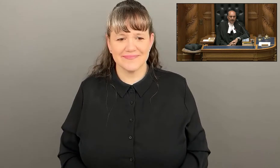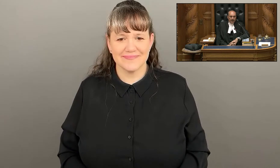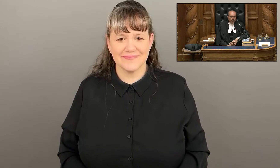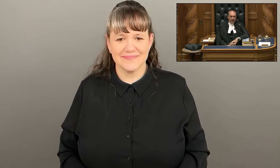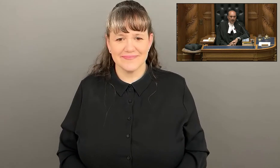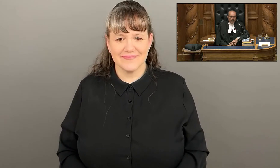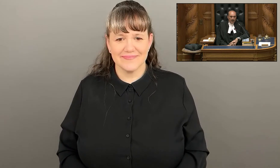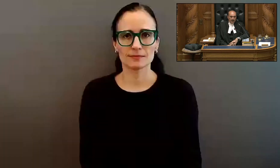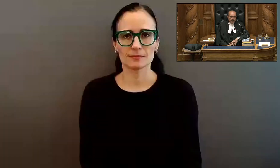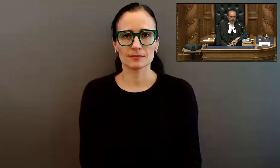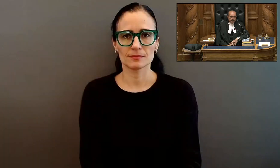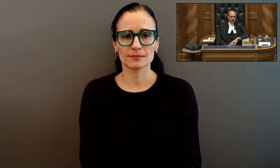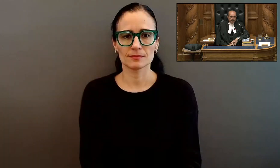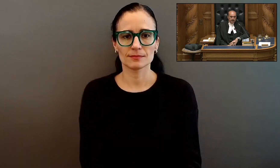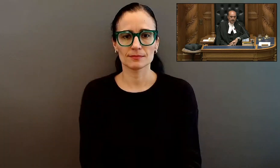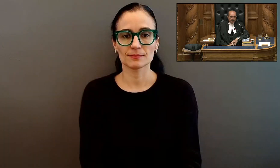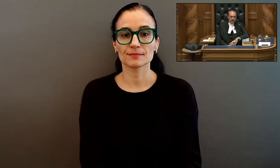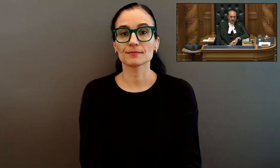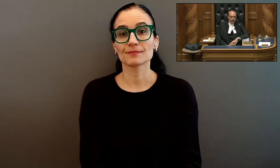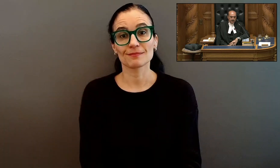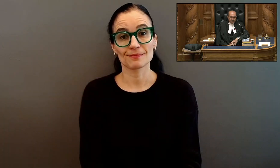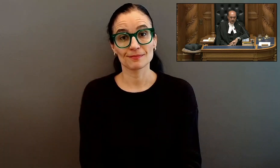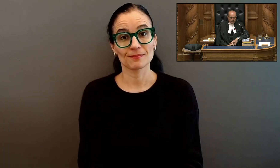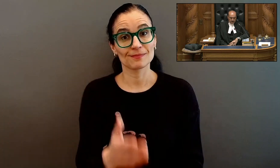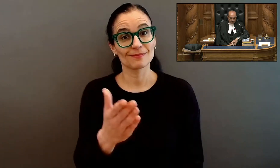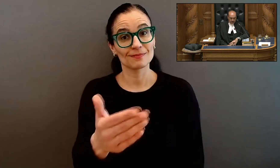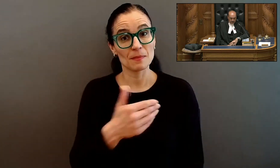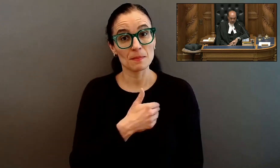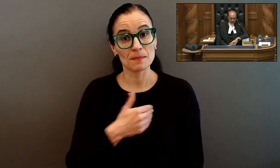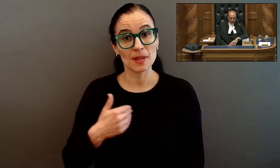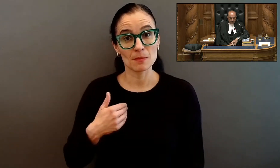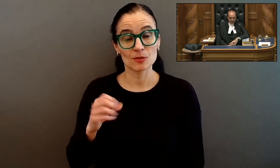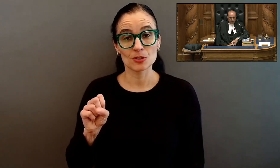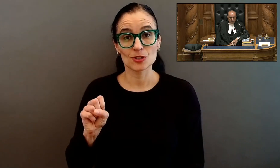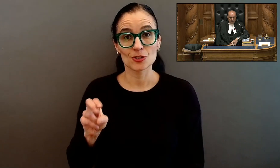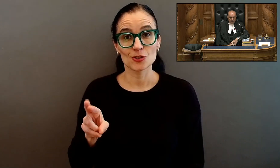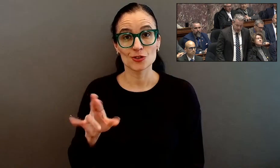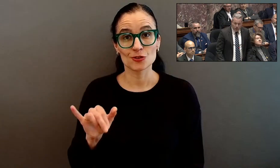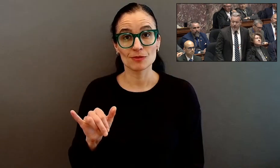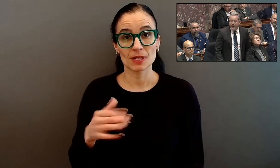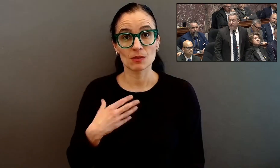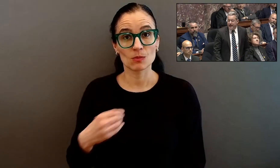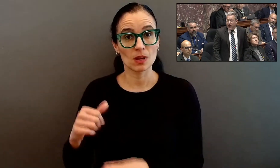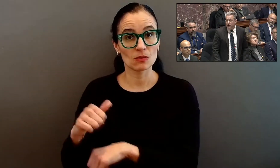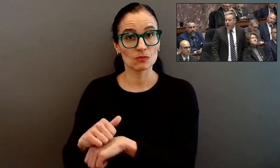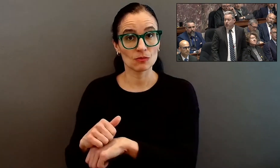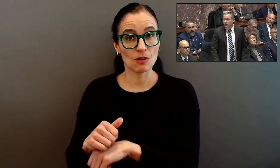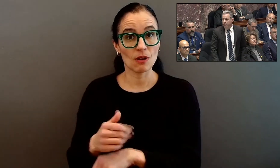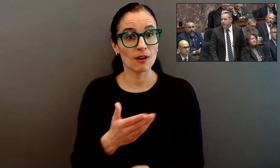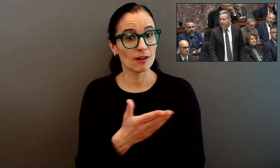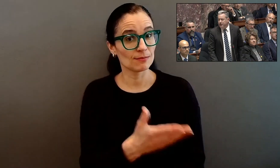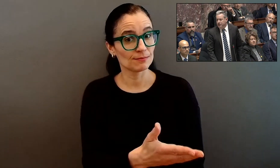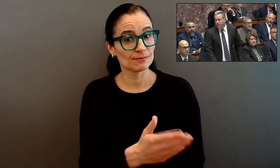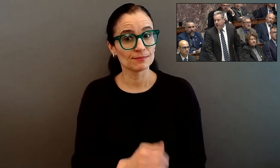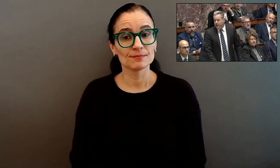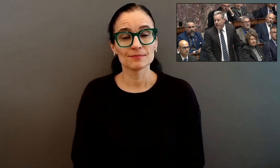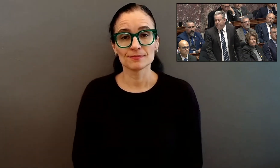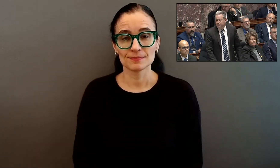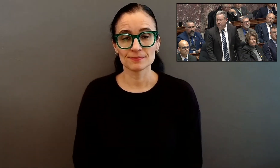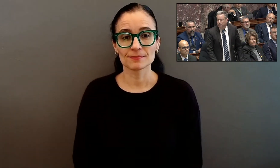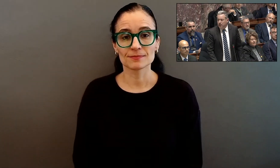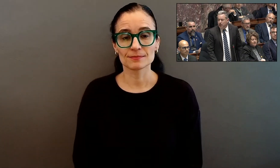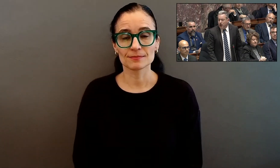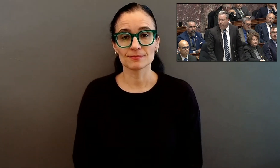Member for Surrey White Rock. Thank you, Mr. Speaker. Mr. Speaker, we now know that the